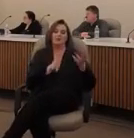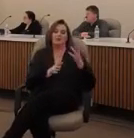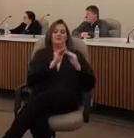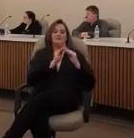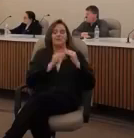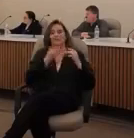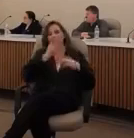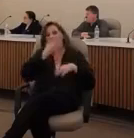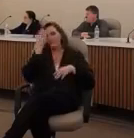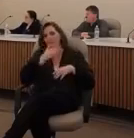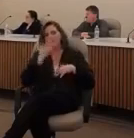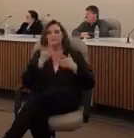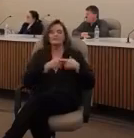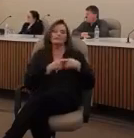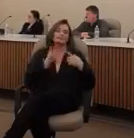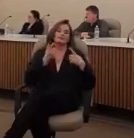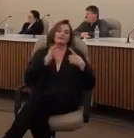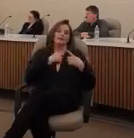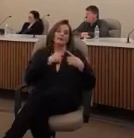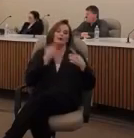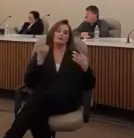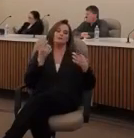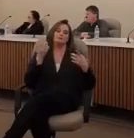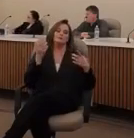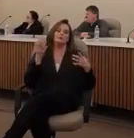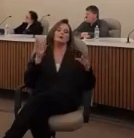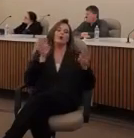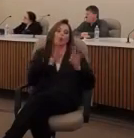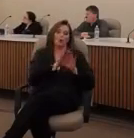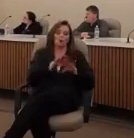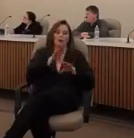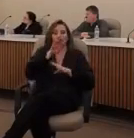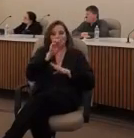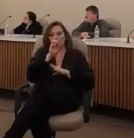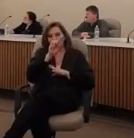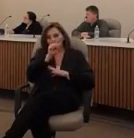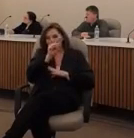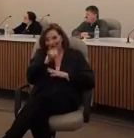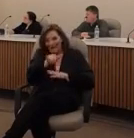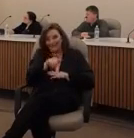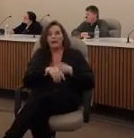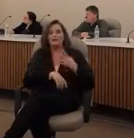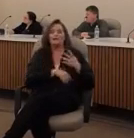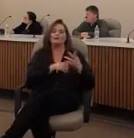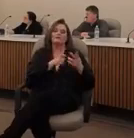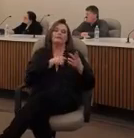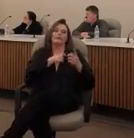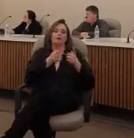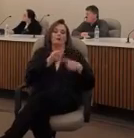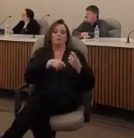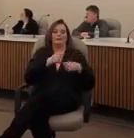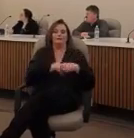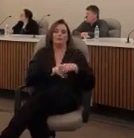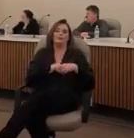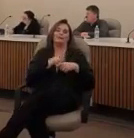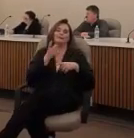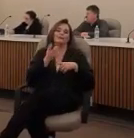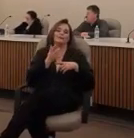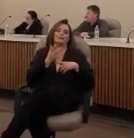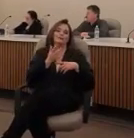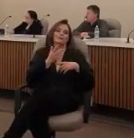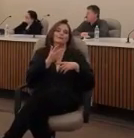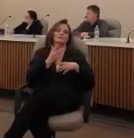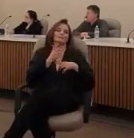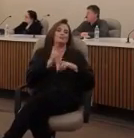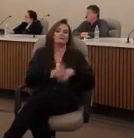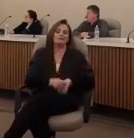up the front facade of the building, close off the bays, install sort of traditional retail glass. You can see right here kind of the basic ideas right